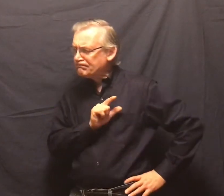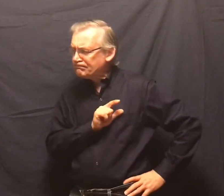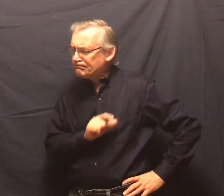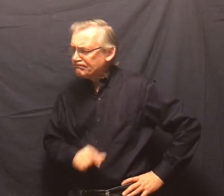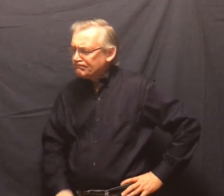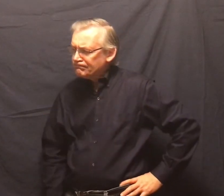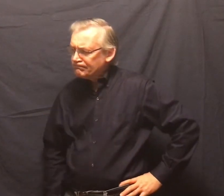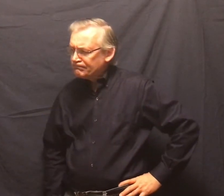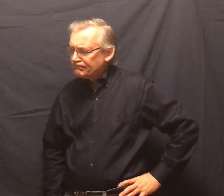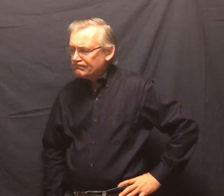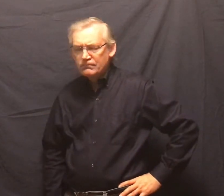"Huh?"